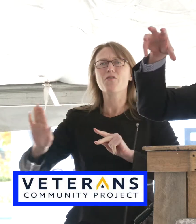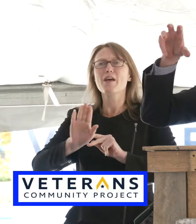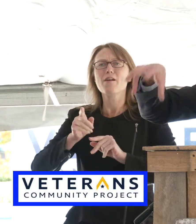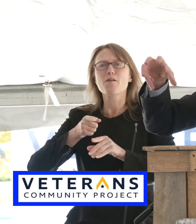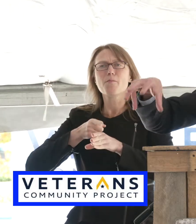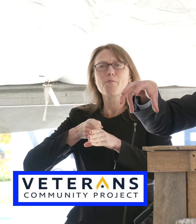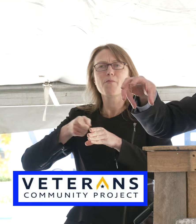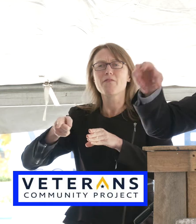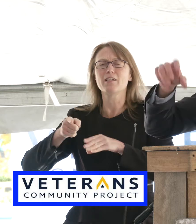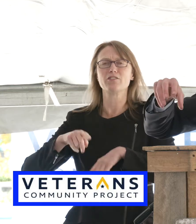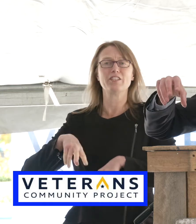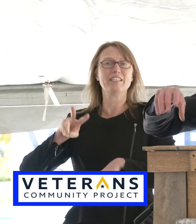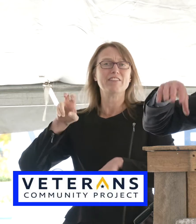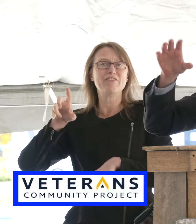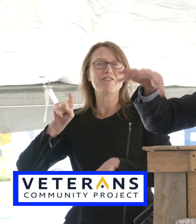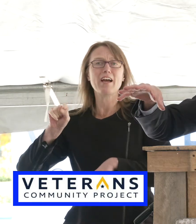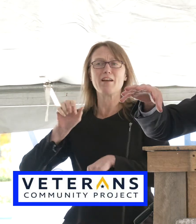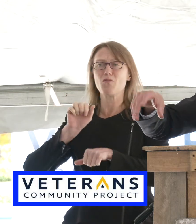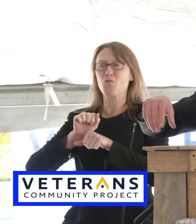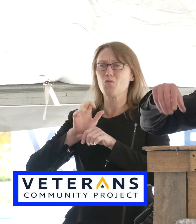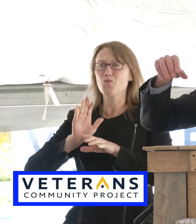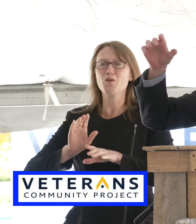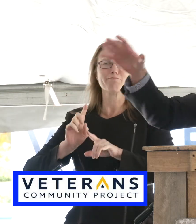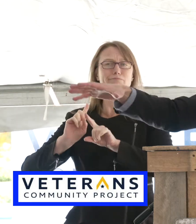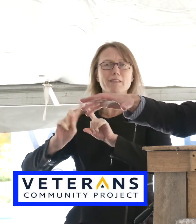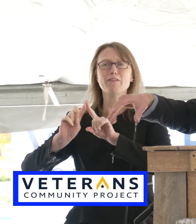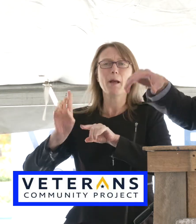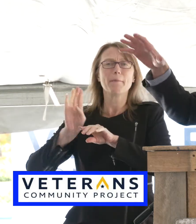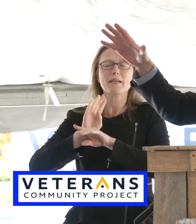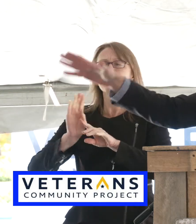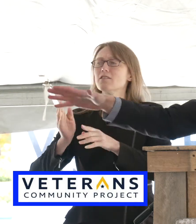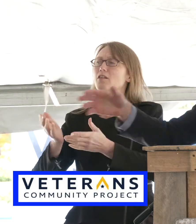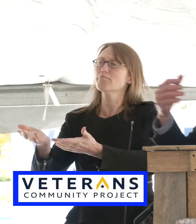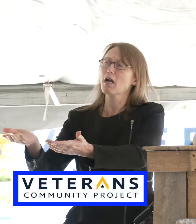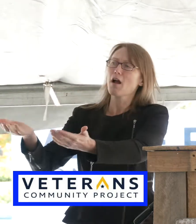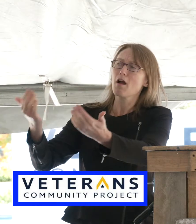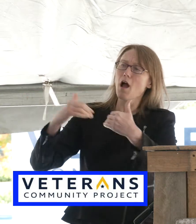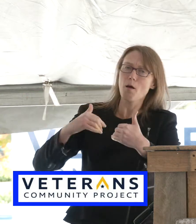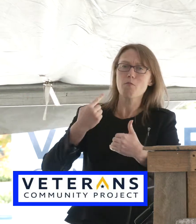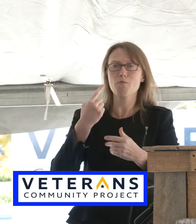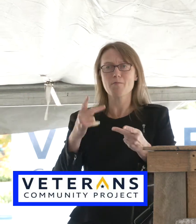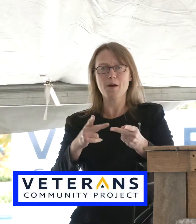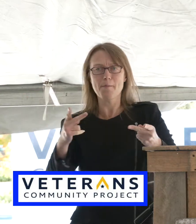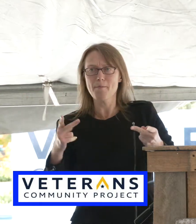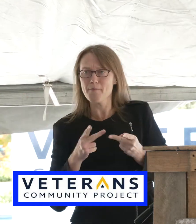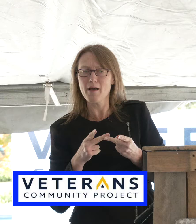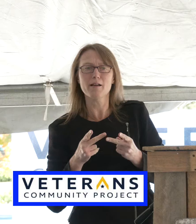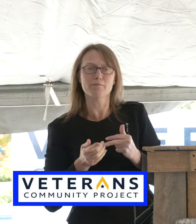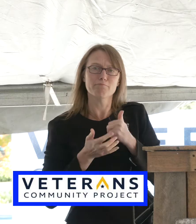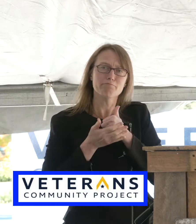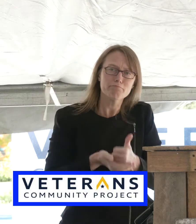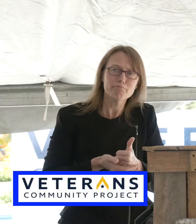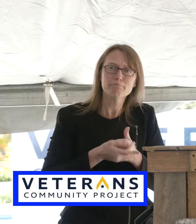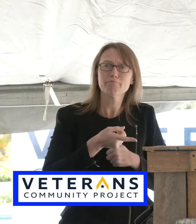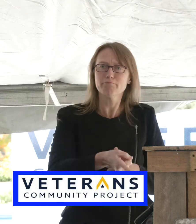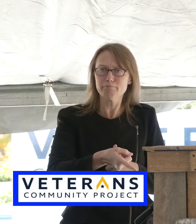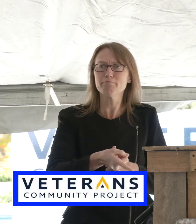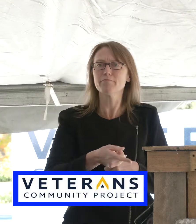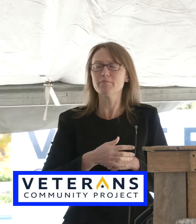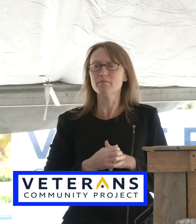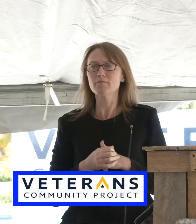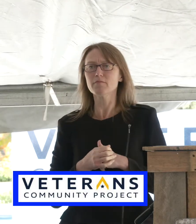veterinarian, we have things that they can do for veterans animals, for veterans cars, it doesn't matter. They created